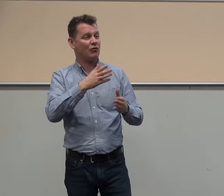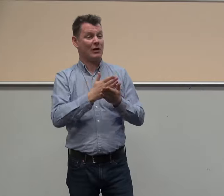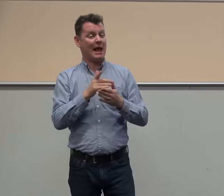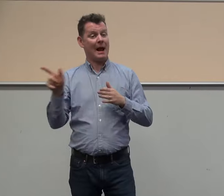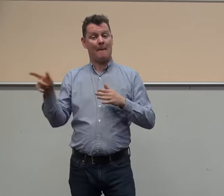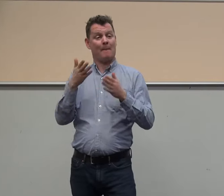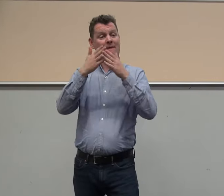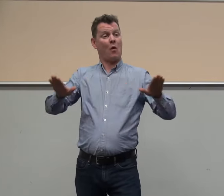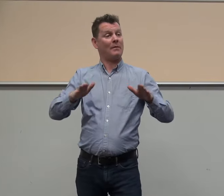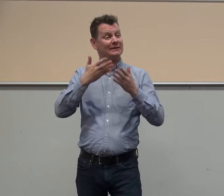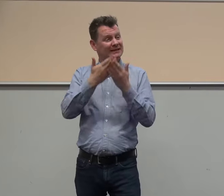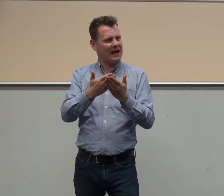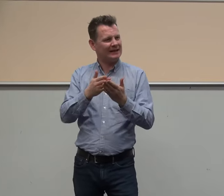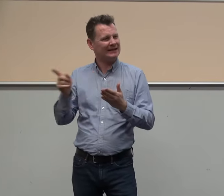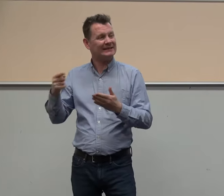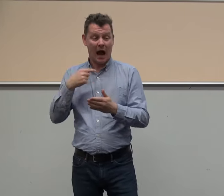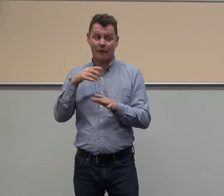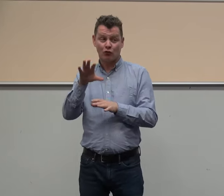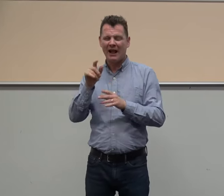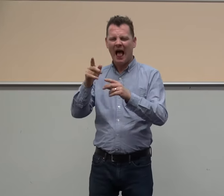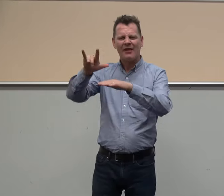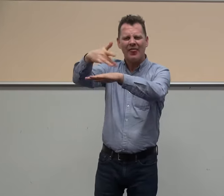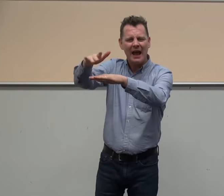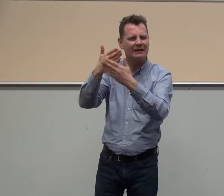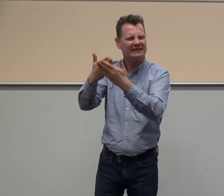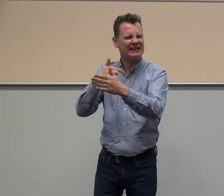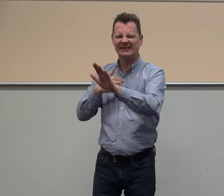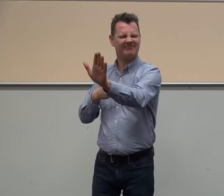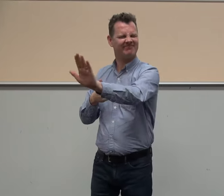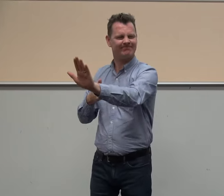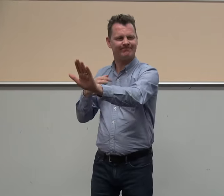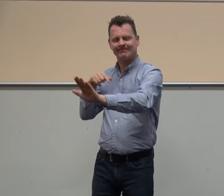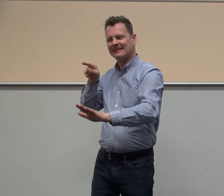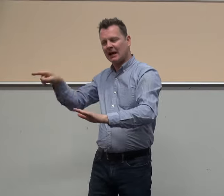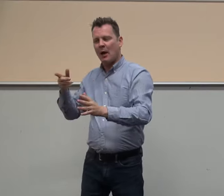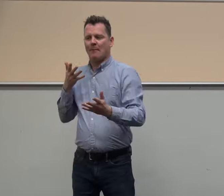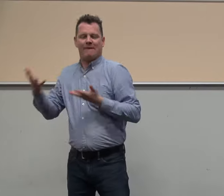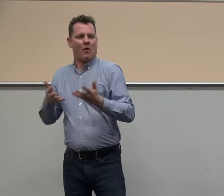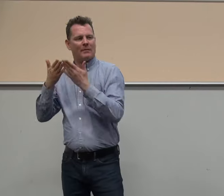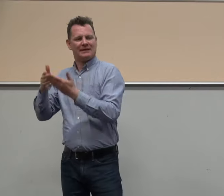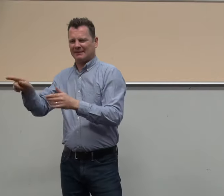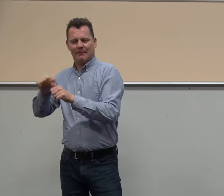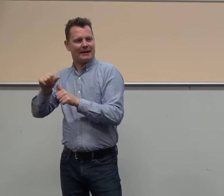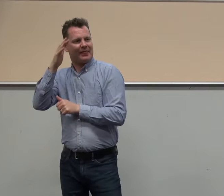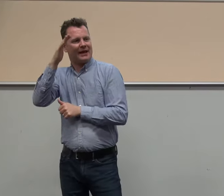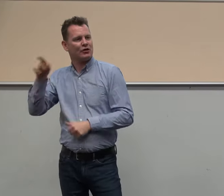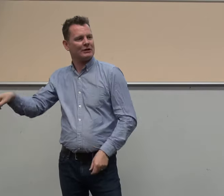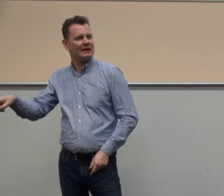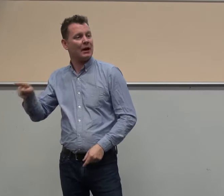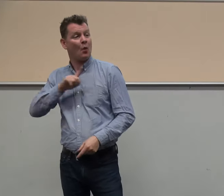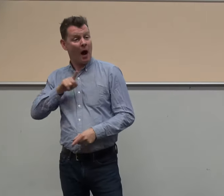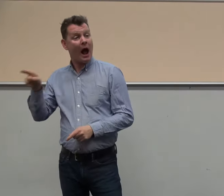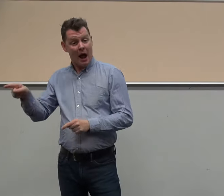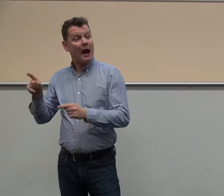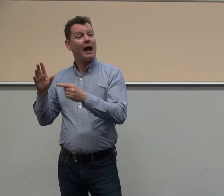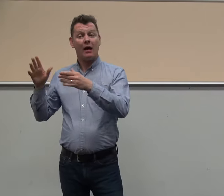And I've chosen to use performance studies rather than theatre studies for theory because it applies equally well to theatre